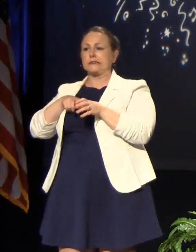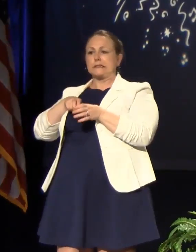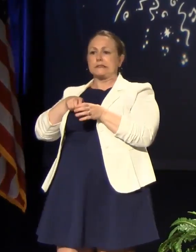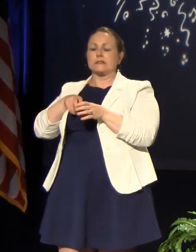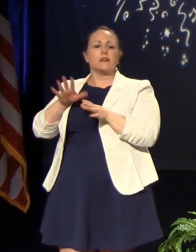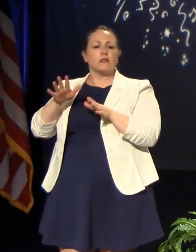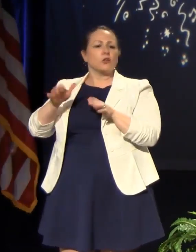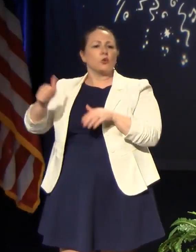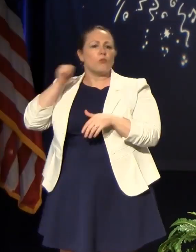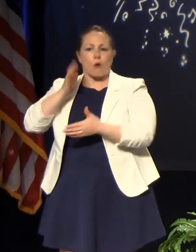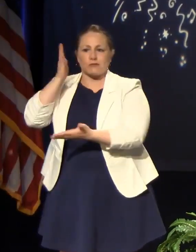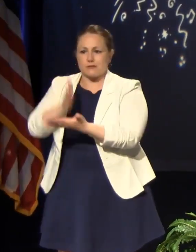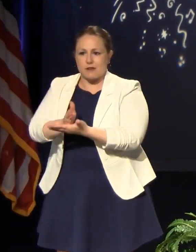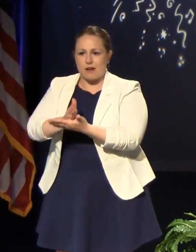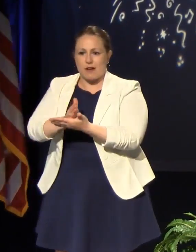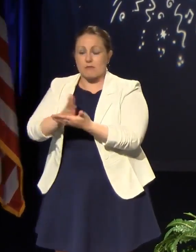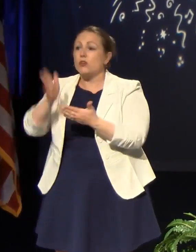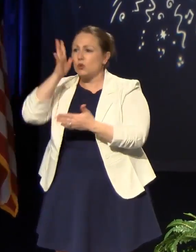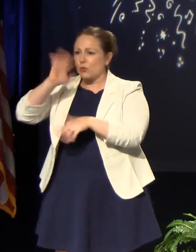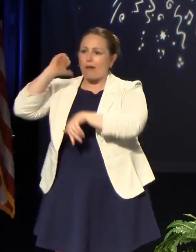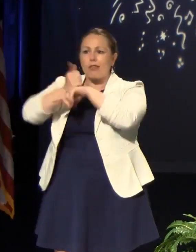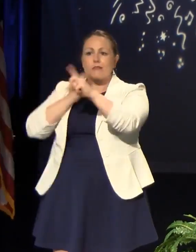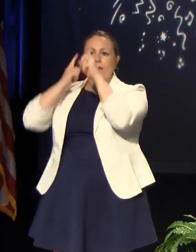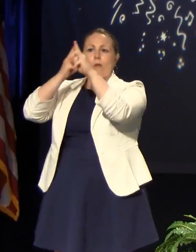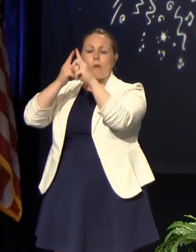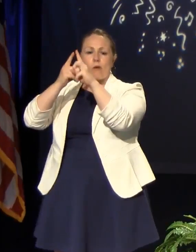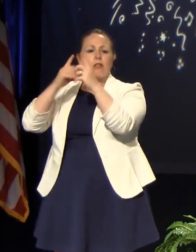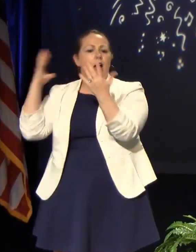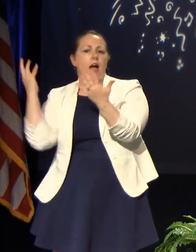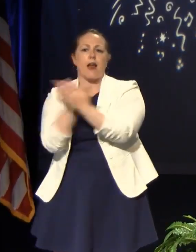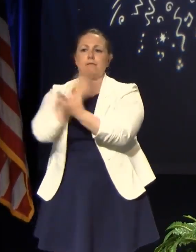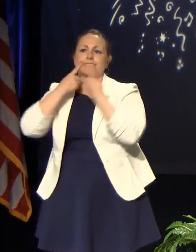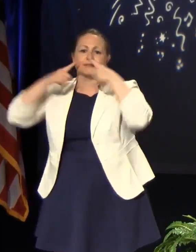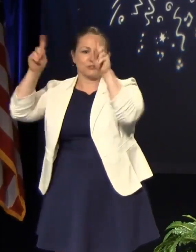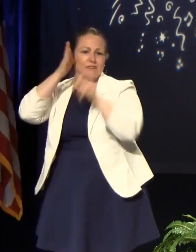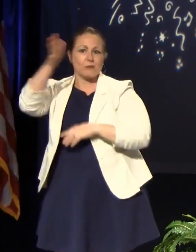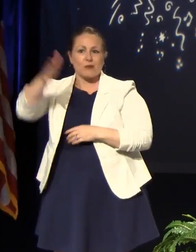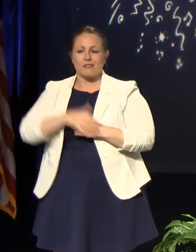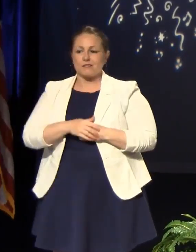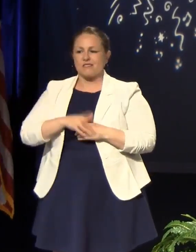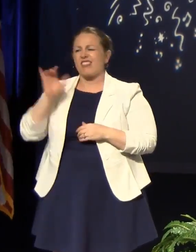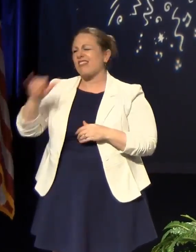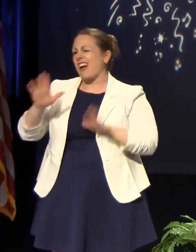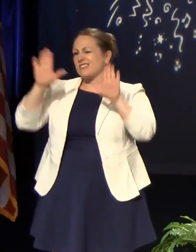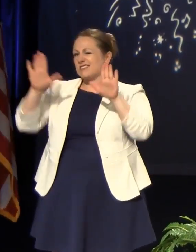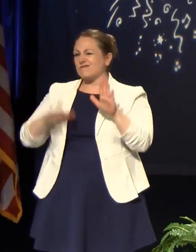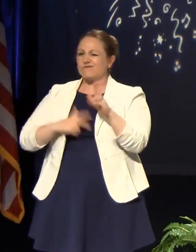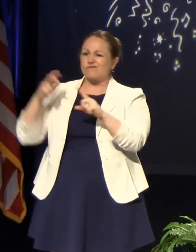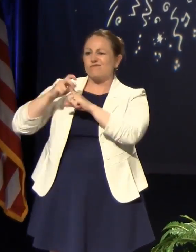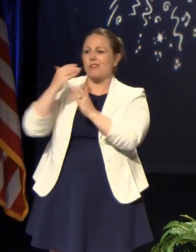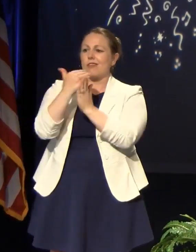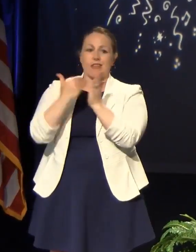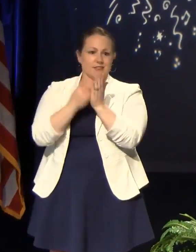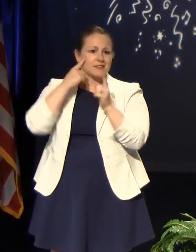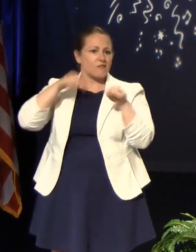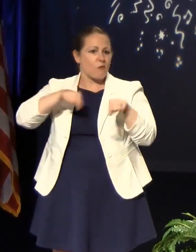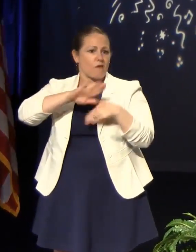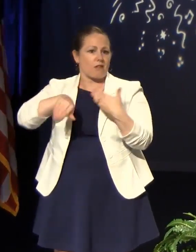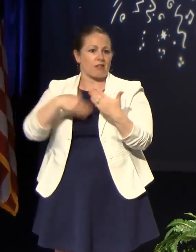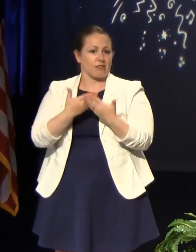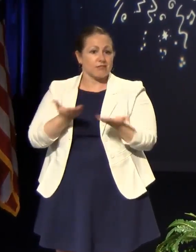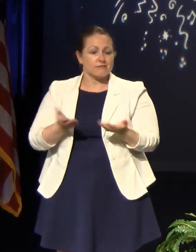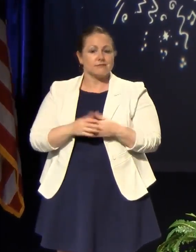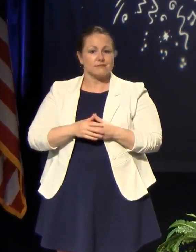you have achieved what you have set out to do. That is the great lesson in all of this. You have never been more